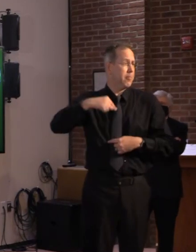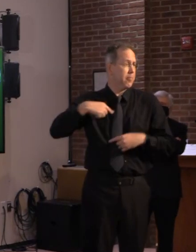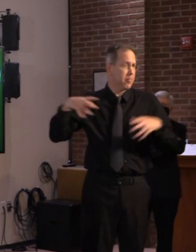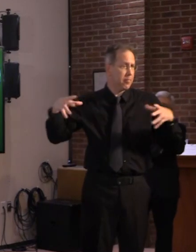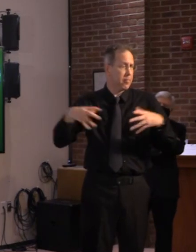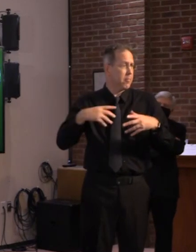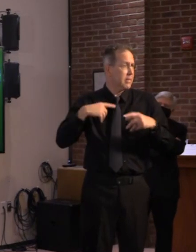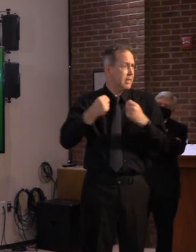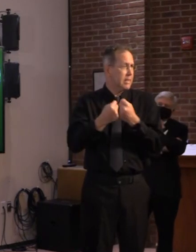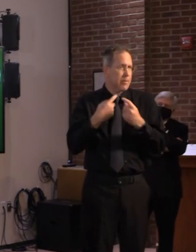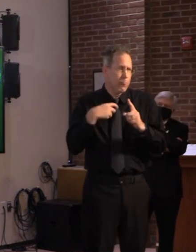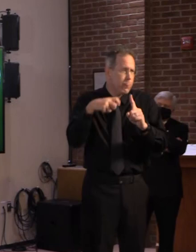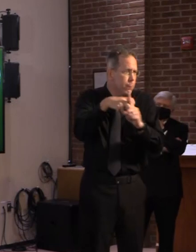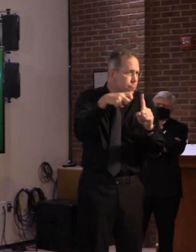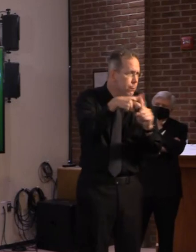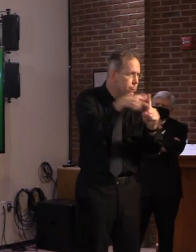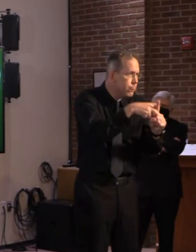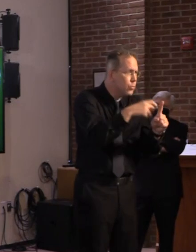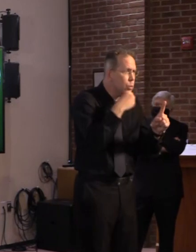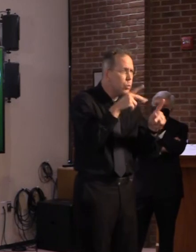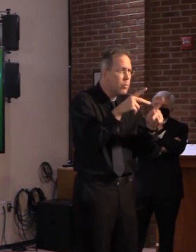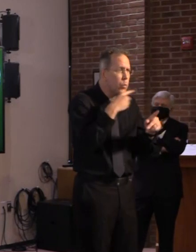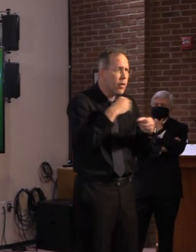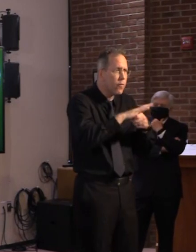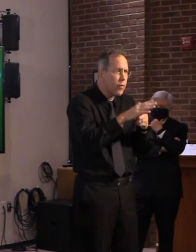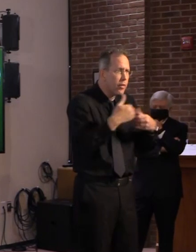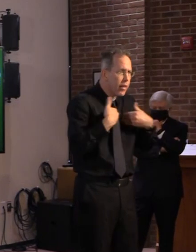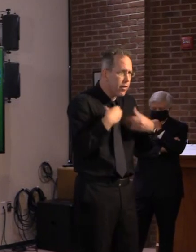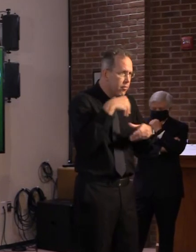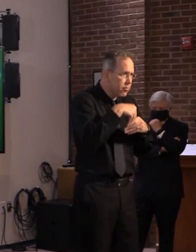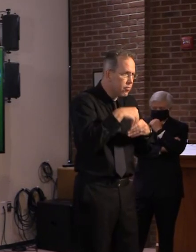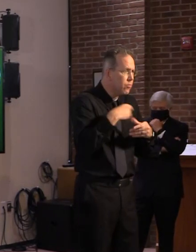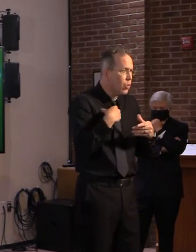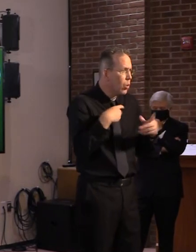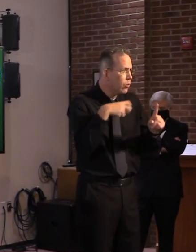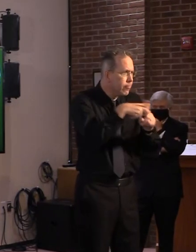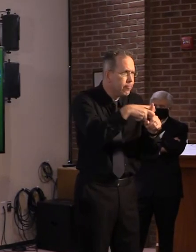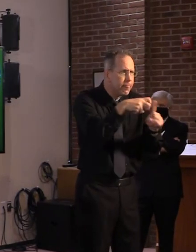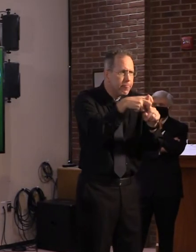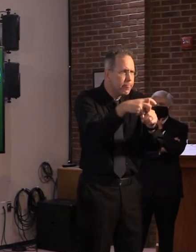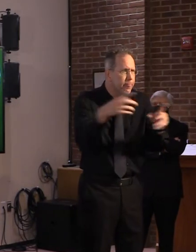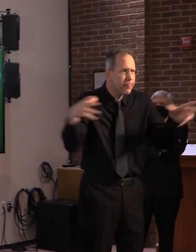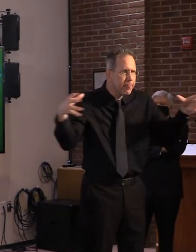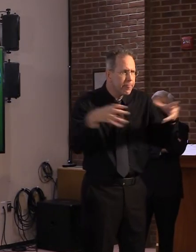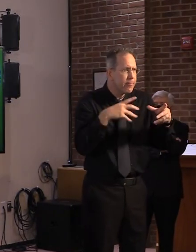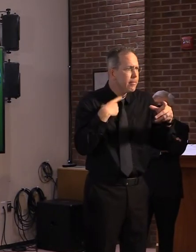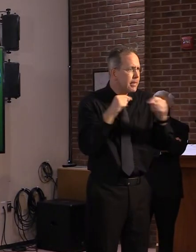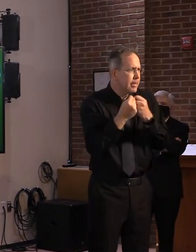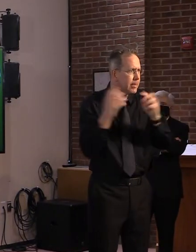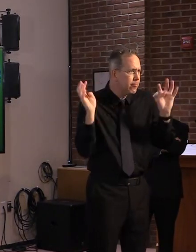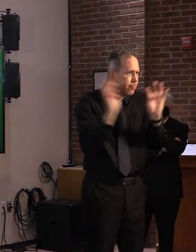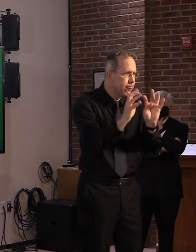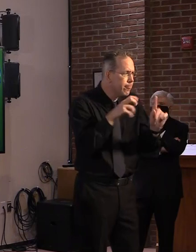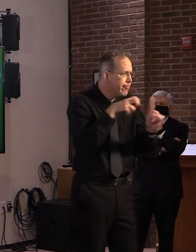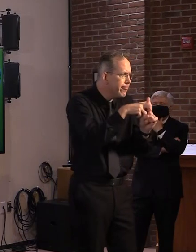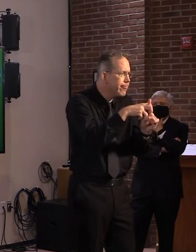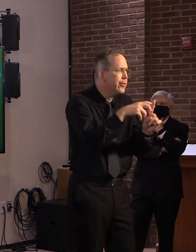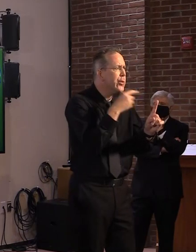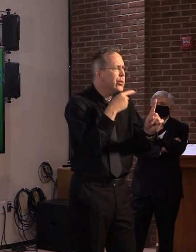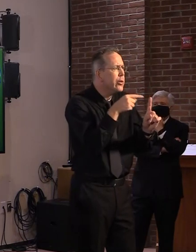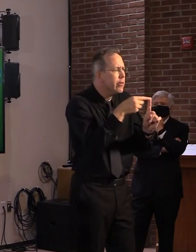in from the greater health department to do contact tracing. Even before the